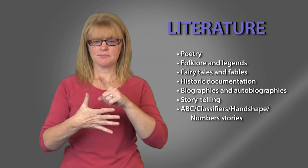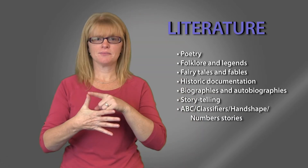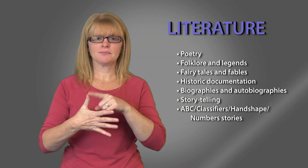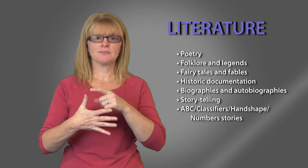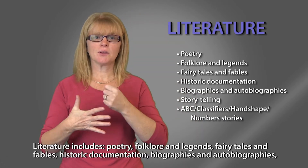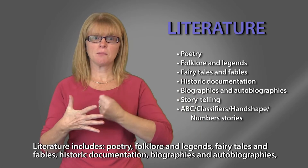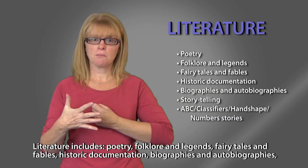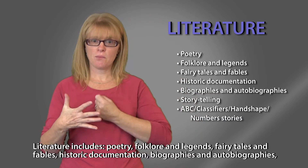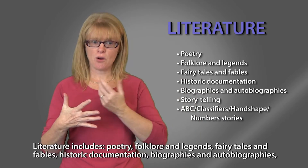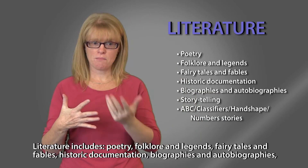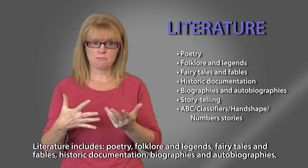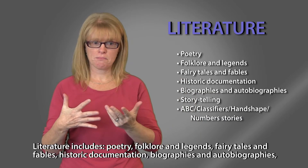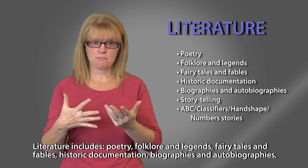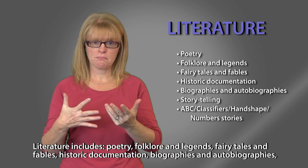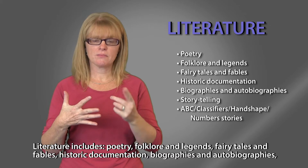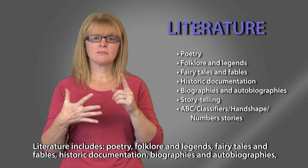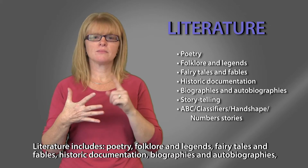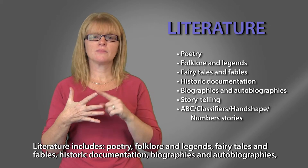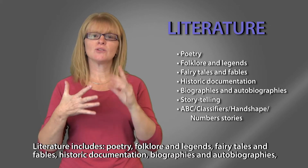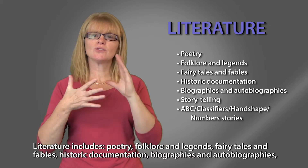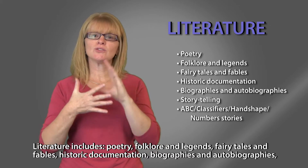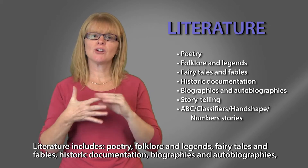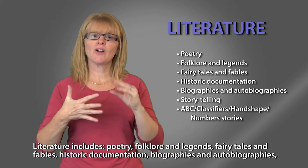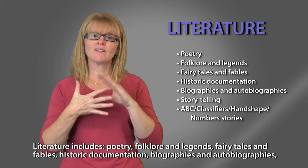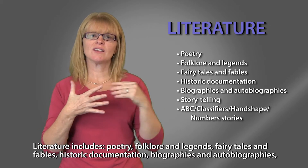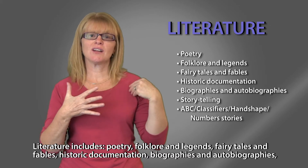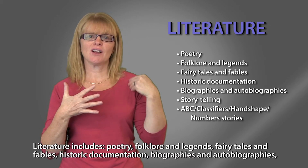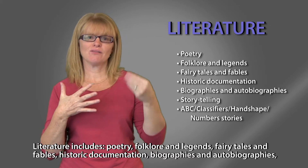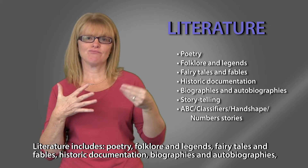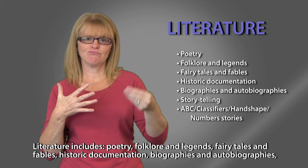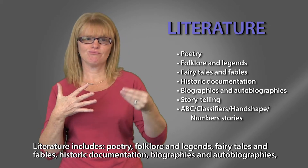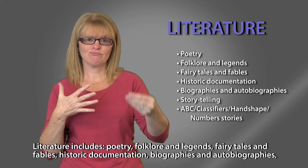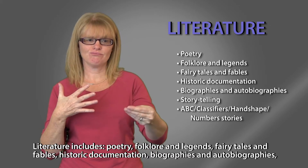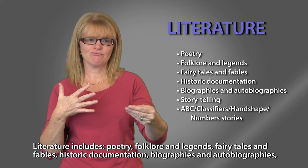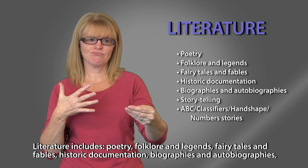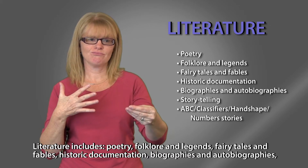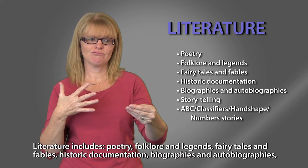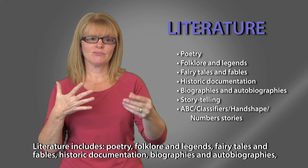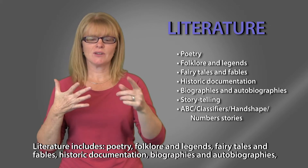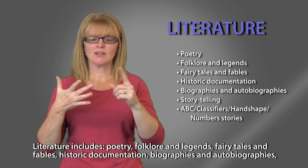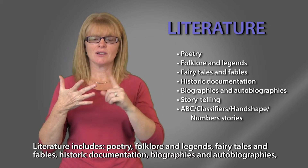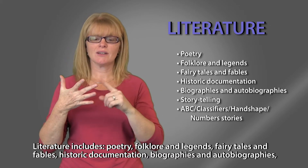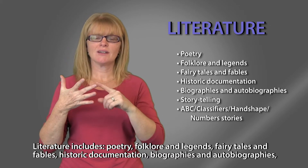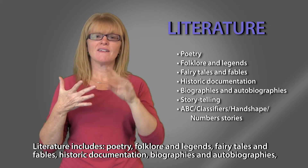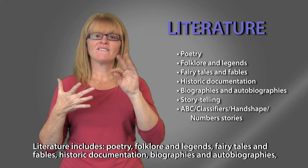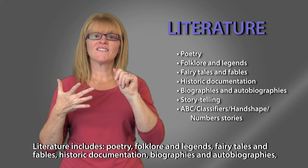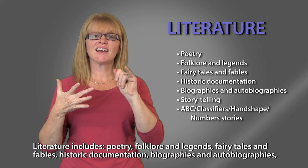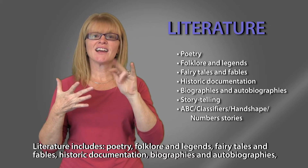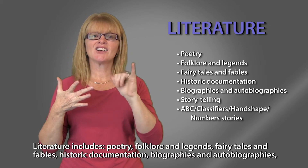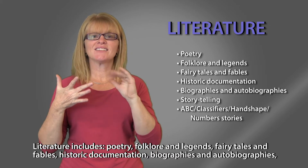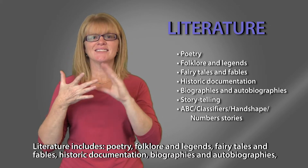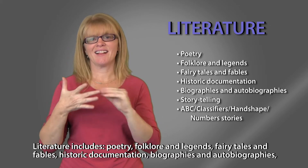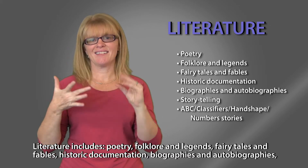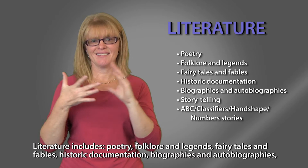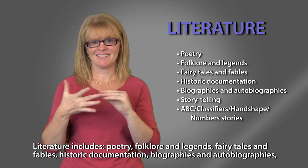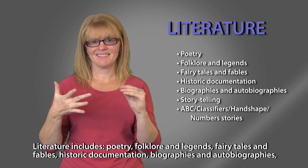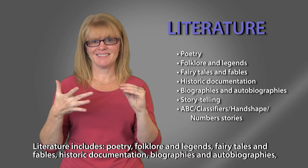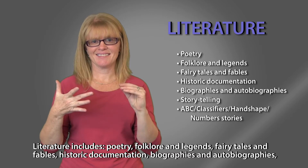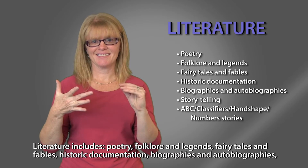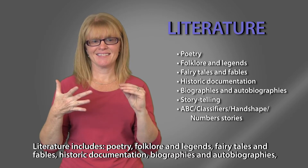Literature includes poetry, folklore and legends, fairy tales